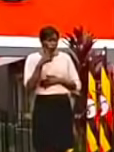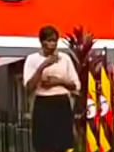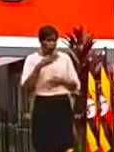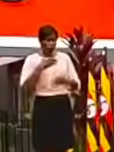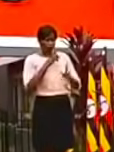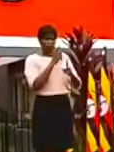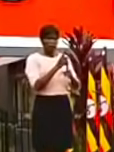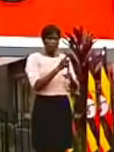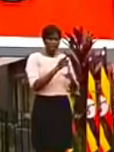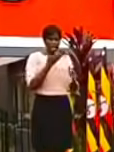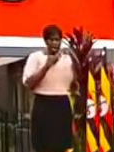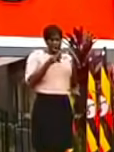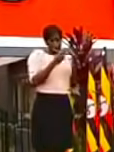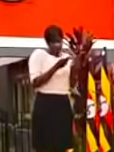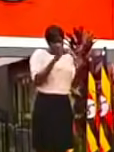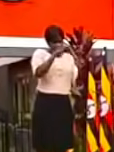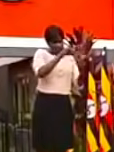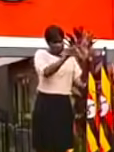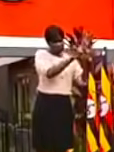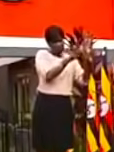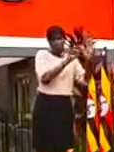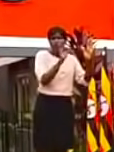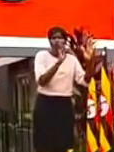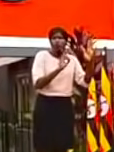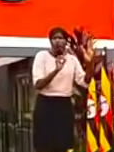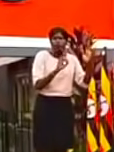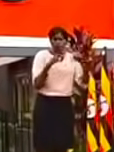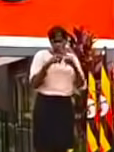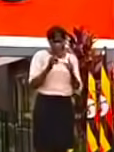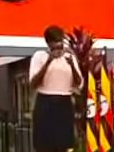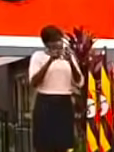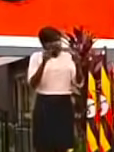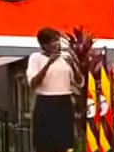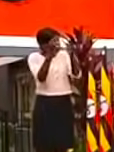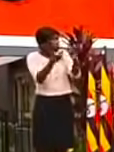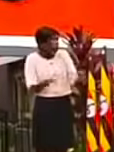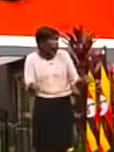no place within the law. But most importantly,